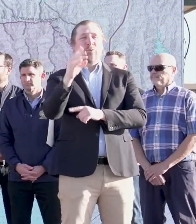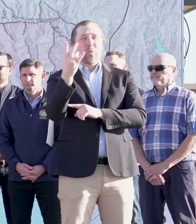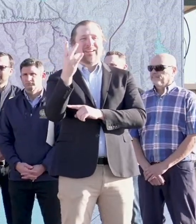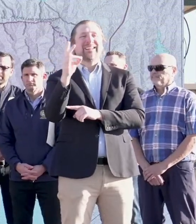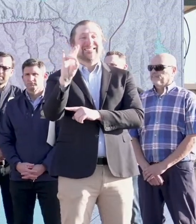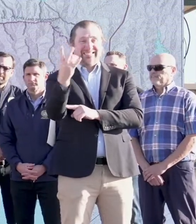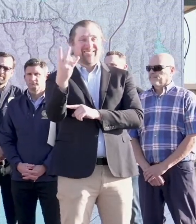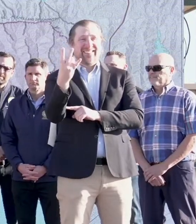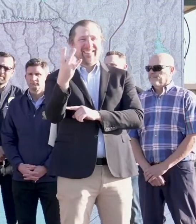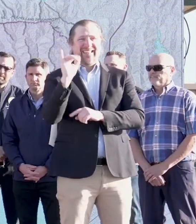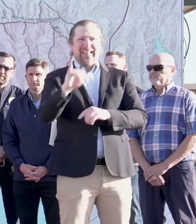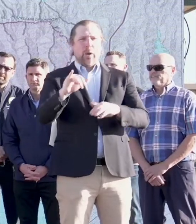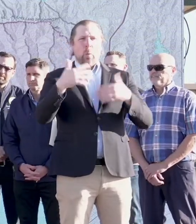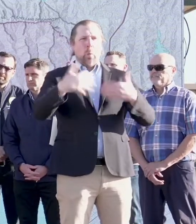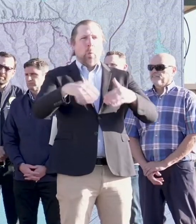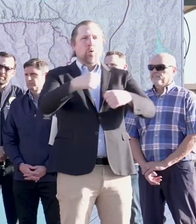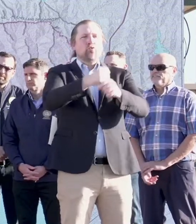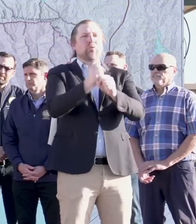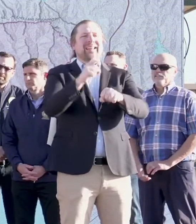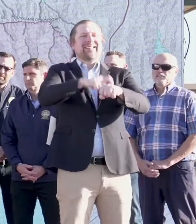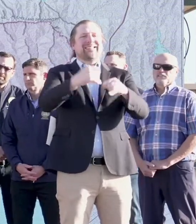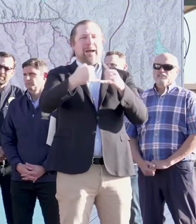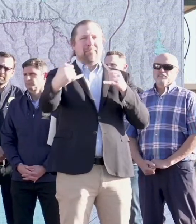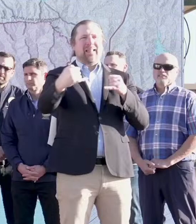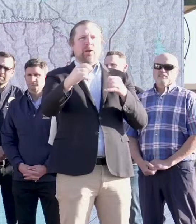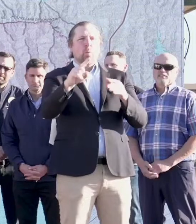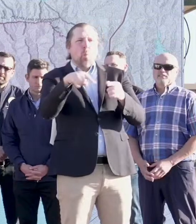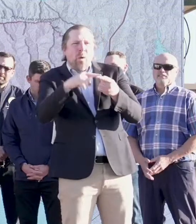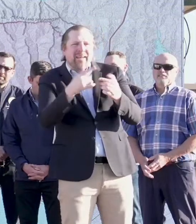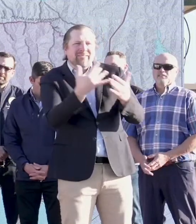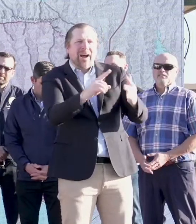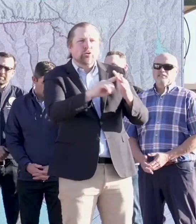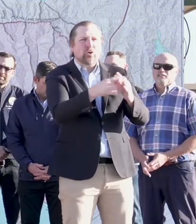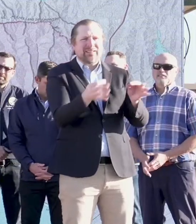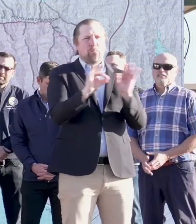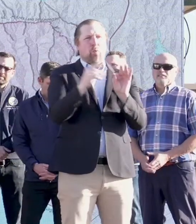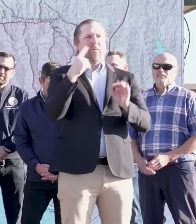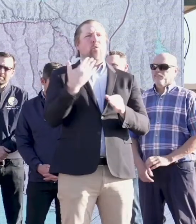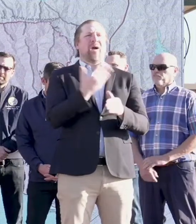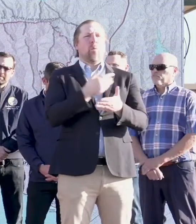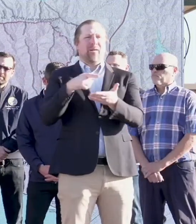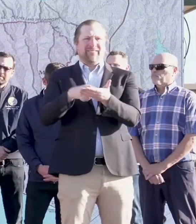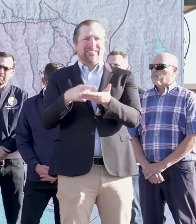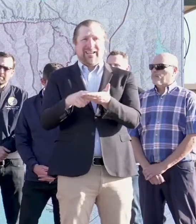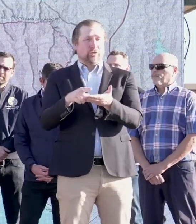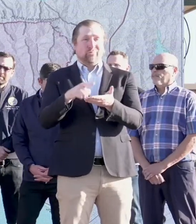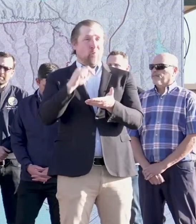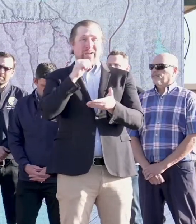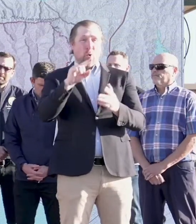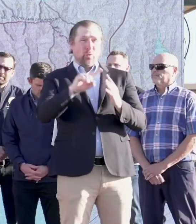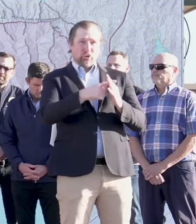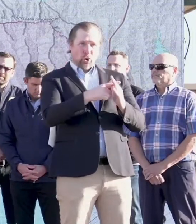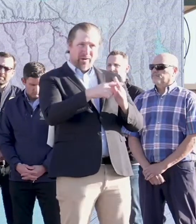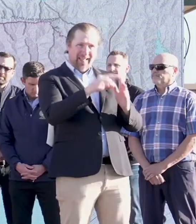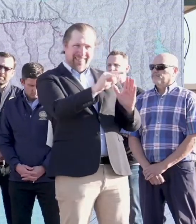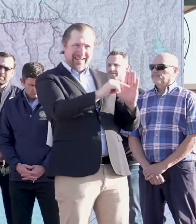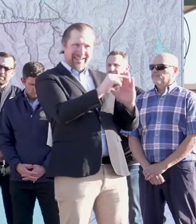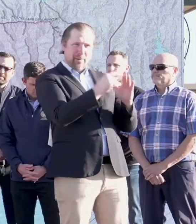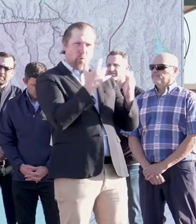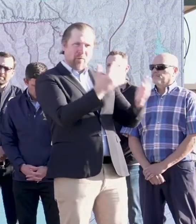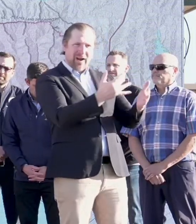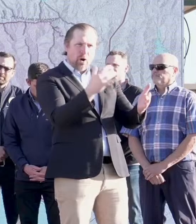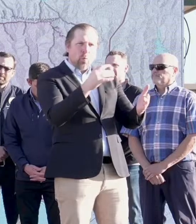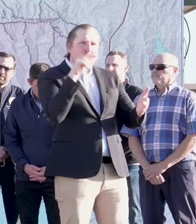fire is critical for this investigation. We don't start at the time of the fire. We look at hours